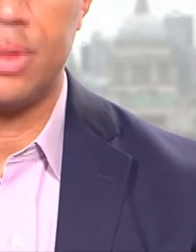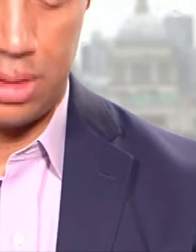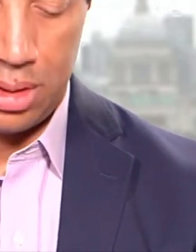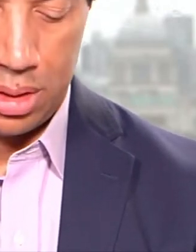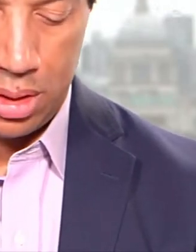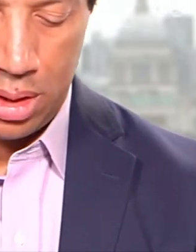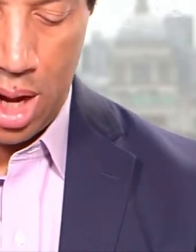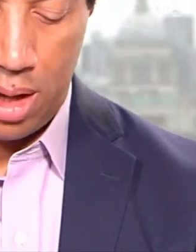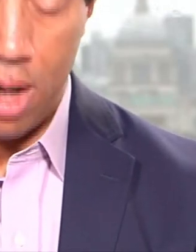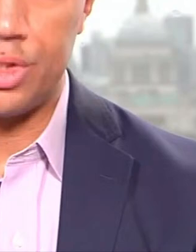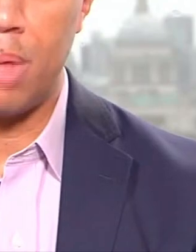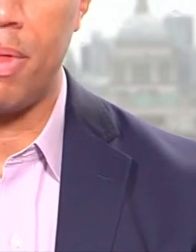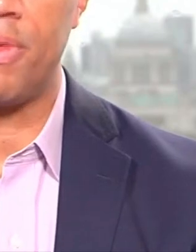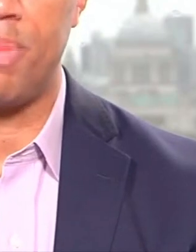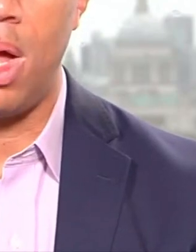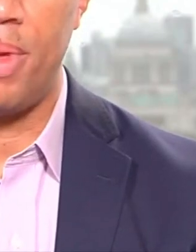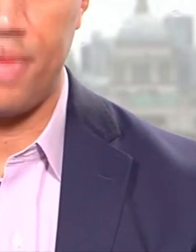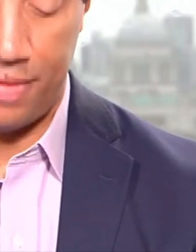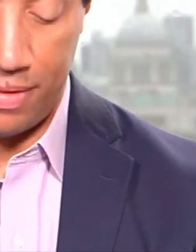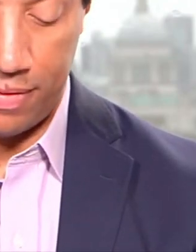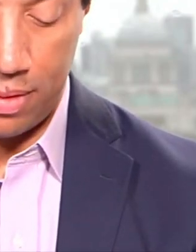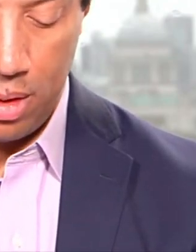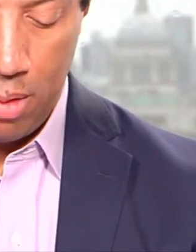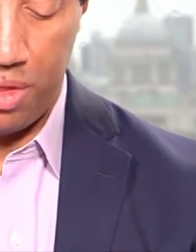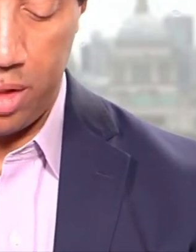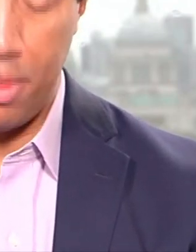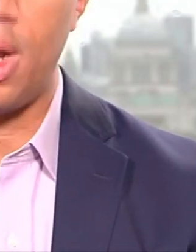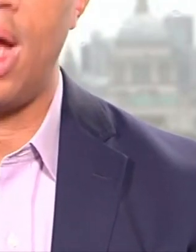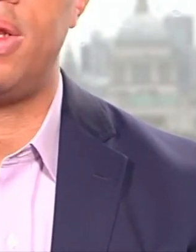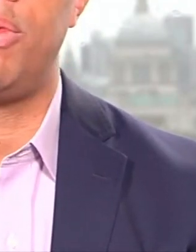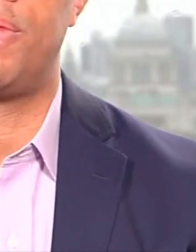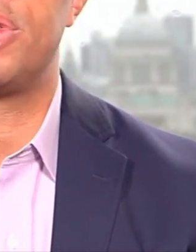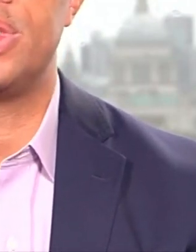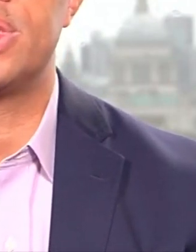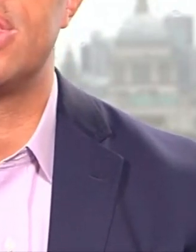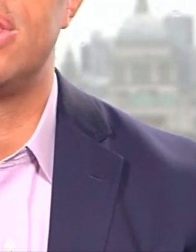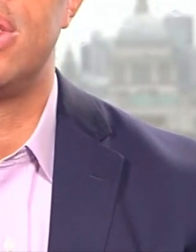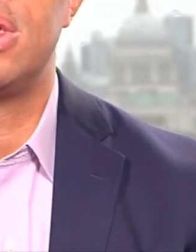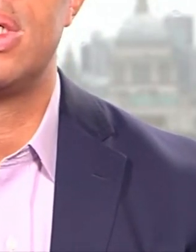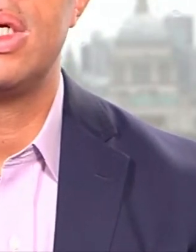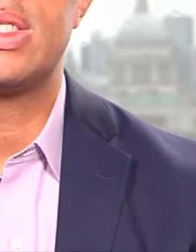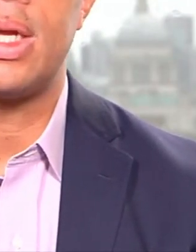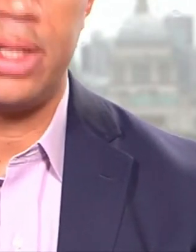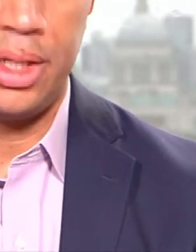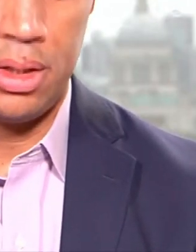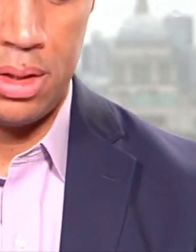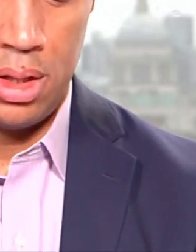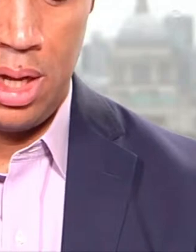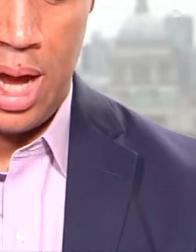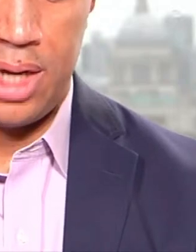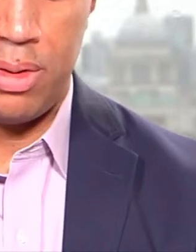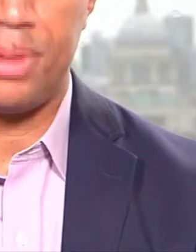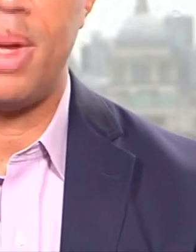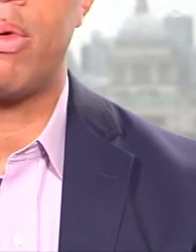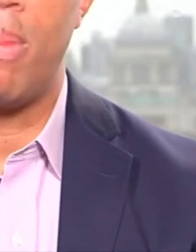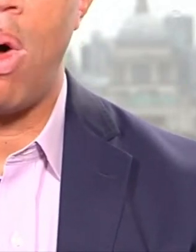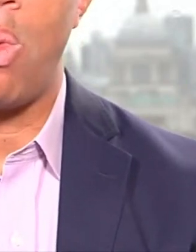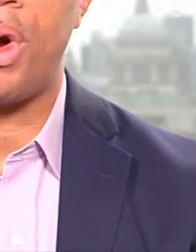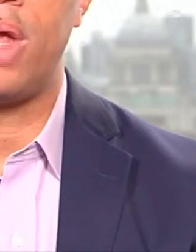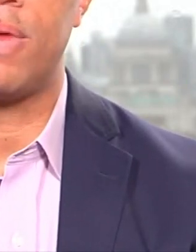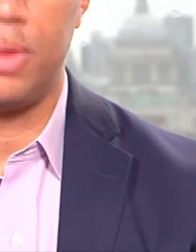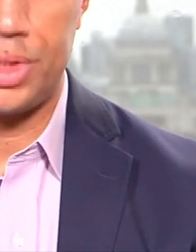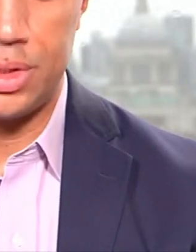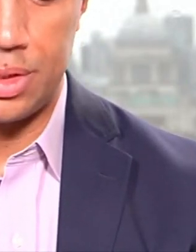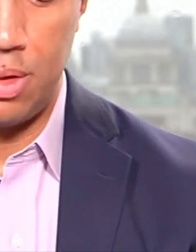organizations, a large number of small businesses with limited IT resources, suddenly had to implement